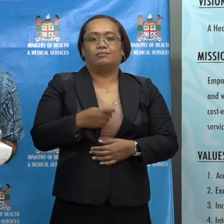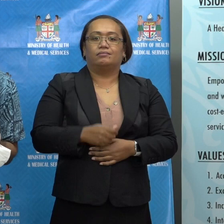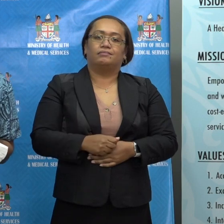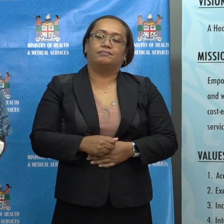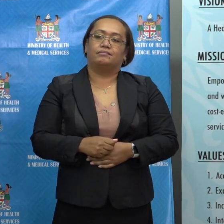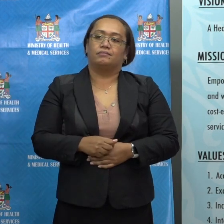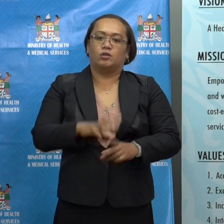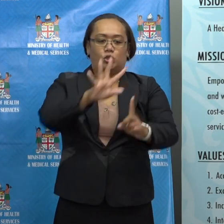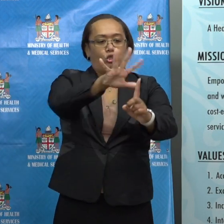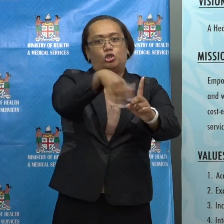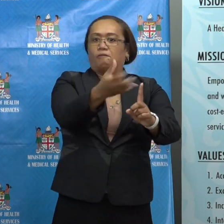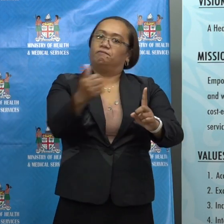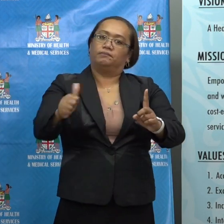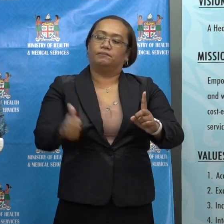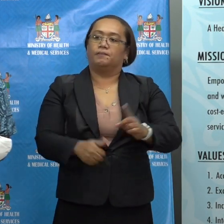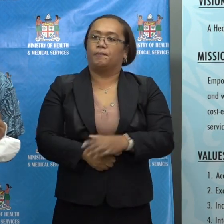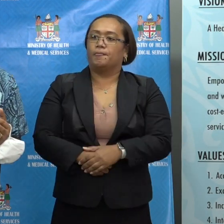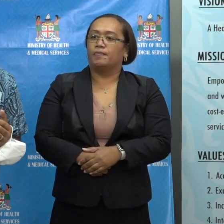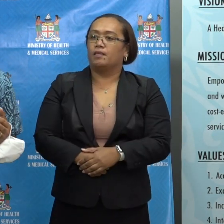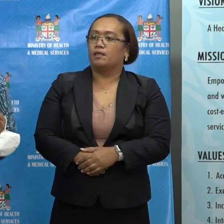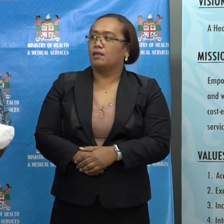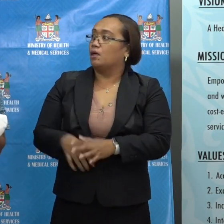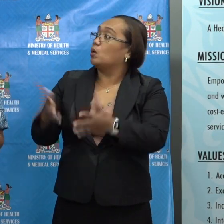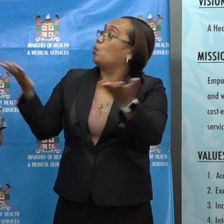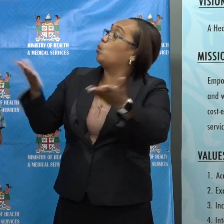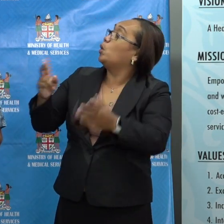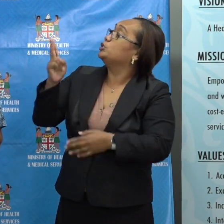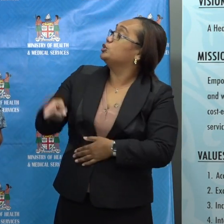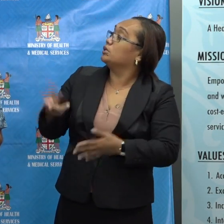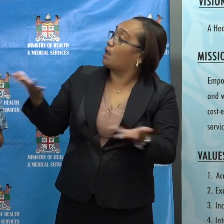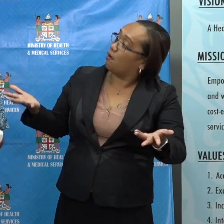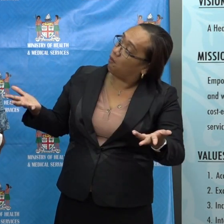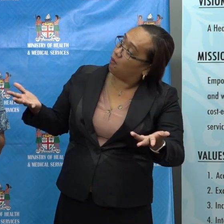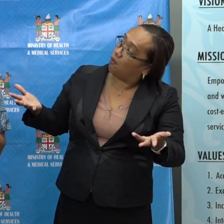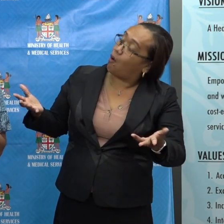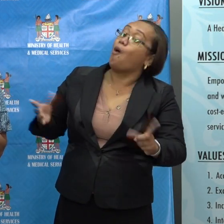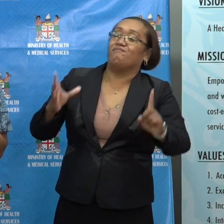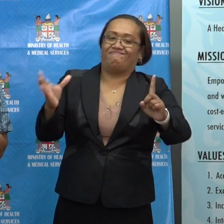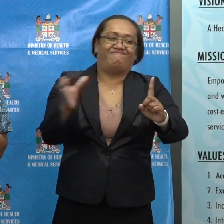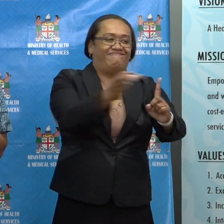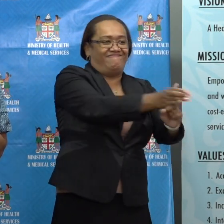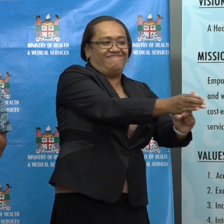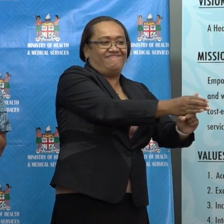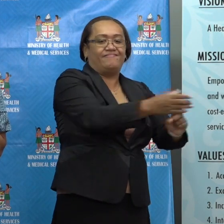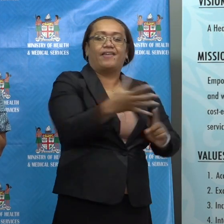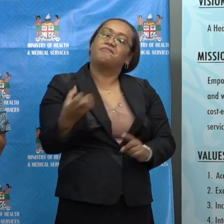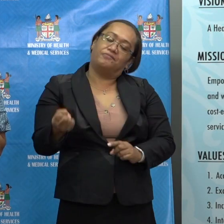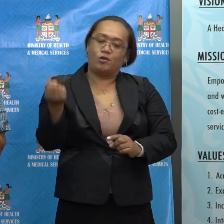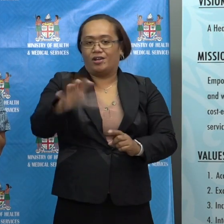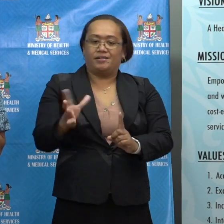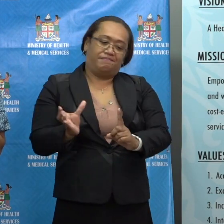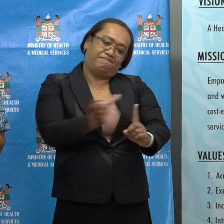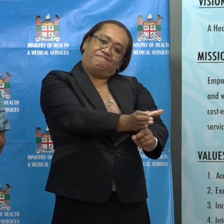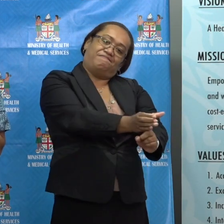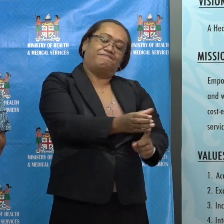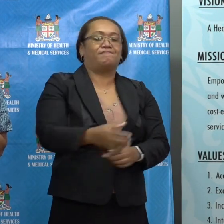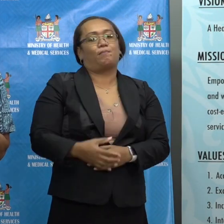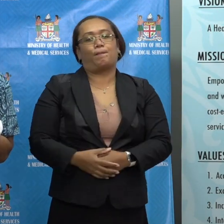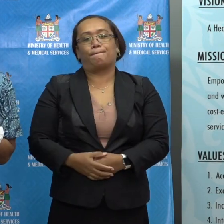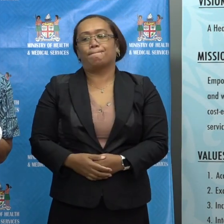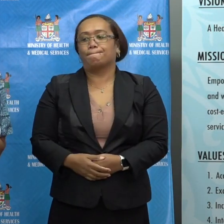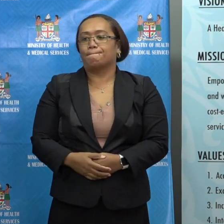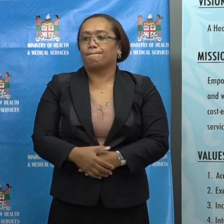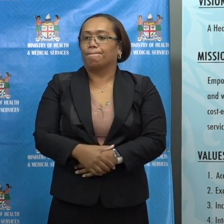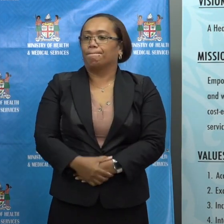So she's been placed in isolation since? Yes, would she you know? she is in isolation. She is in isolation.